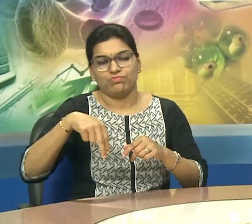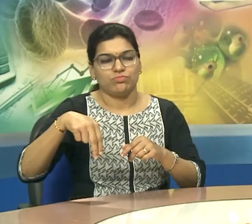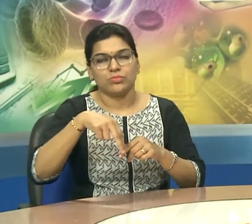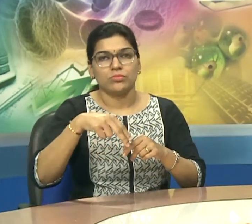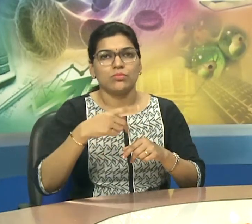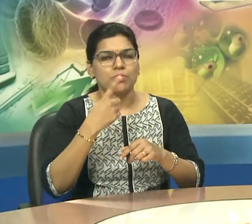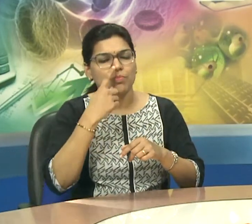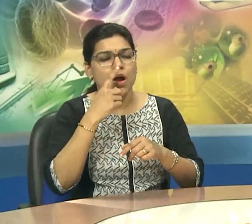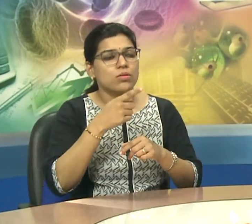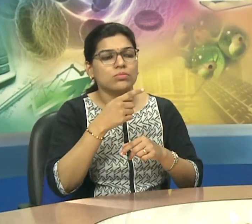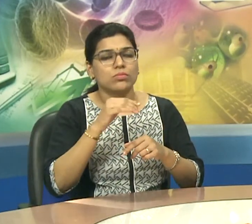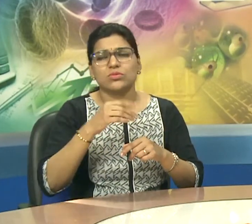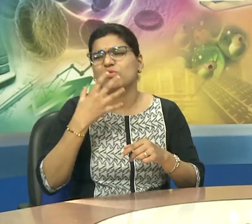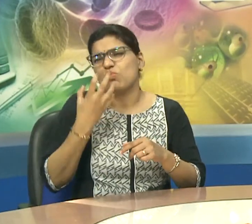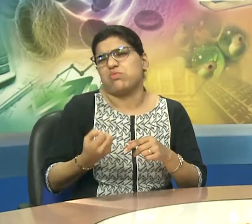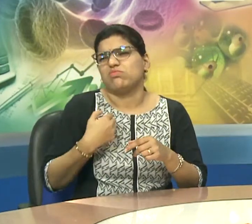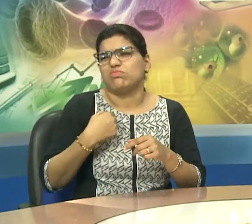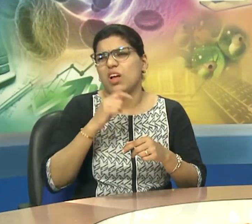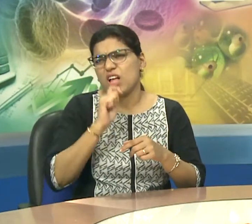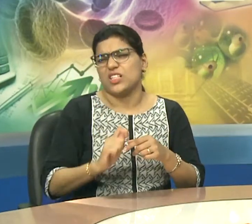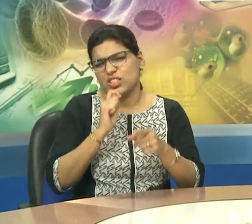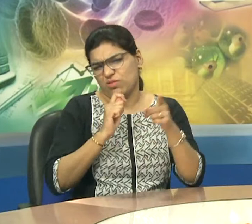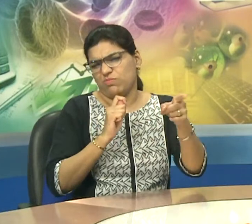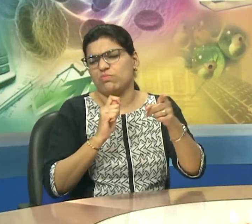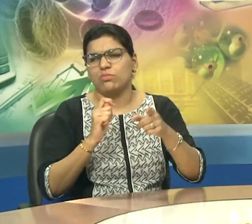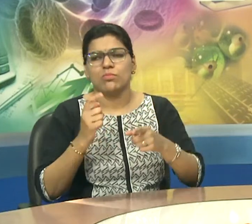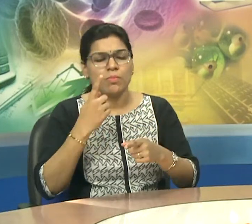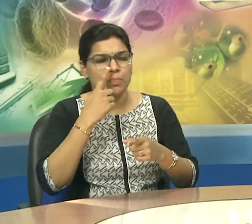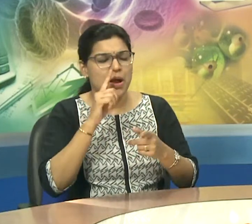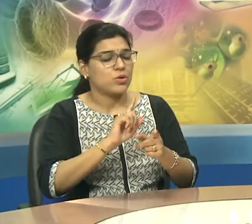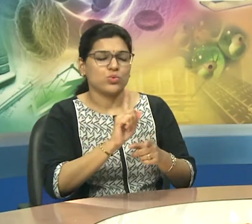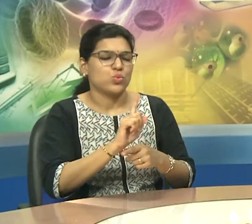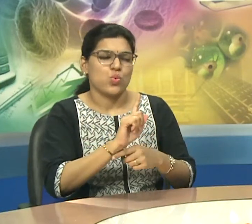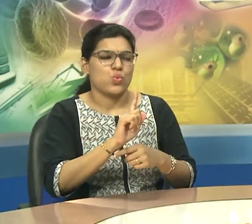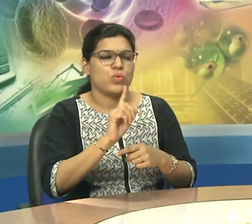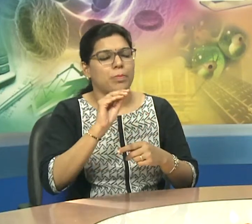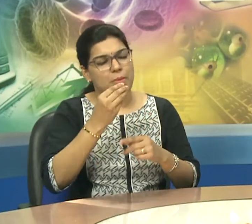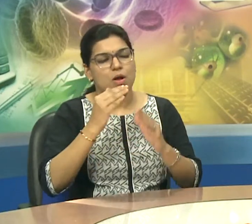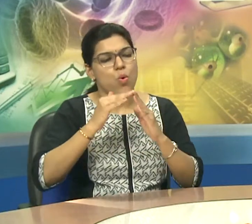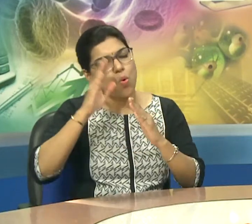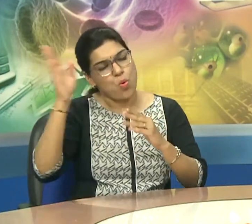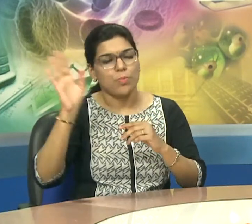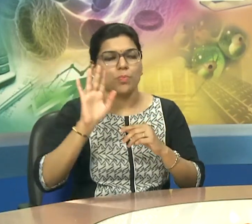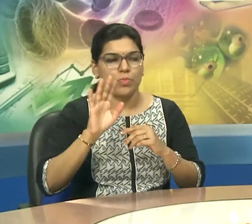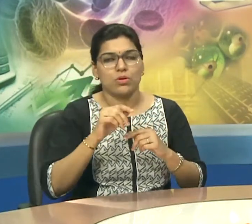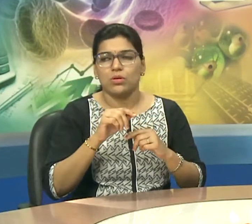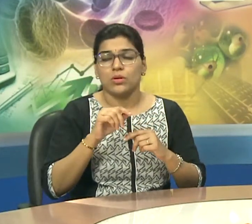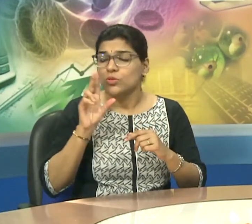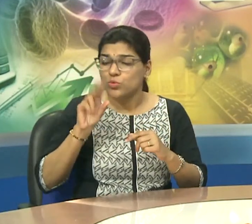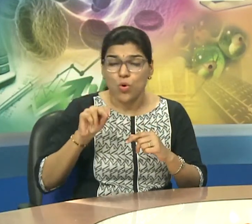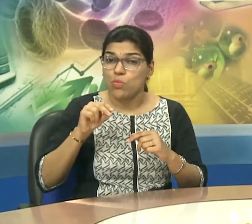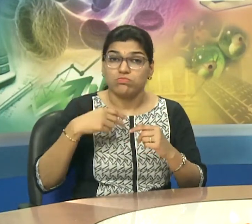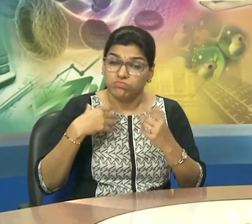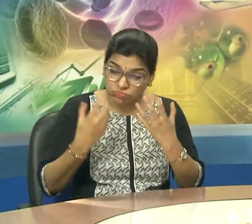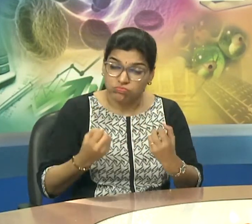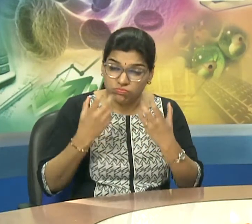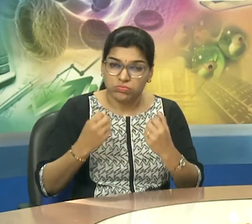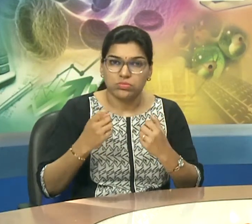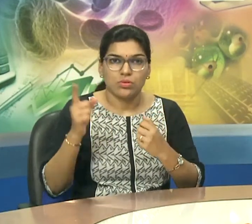just for example, if a child is going with a mother and asking for ice cream and mother is